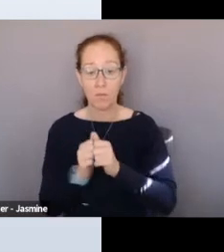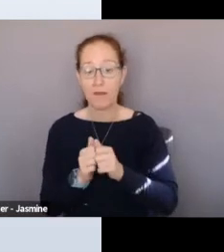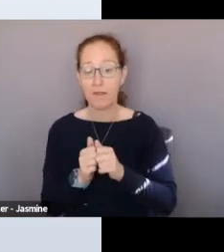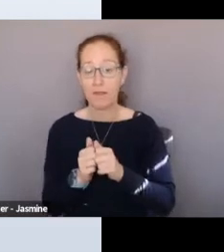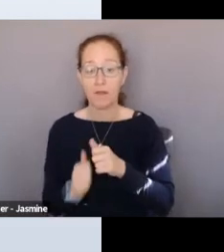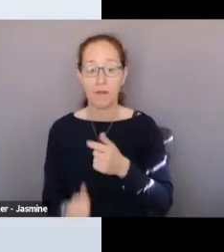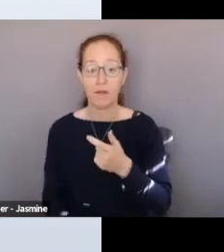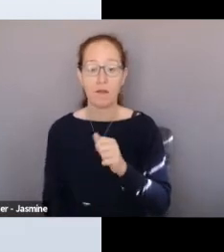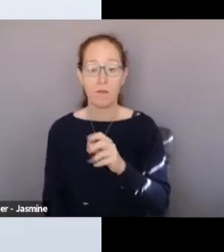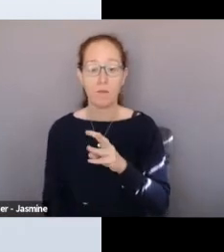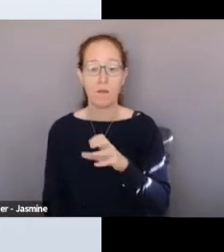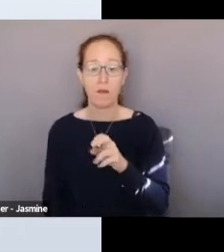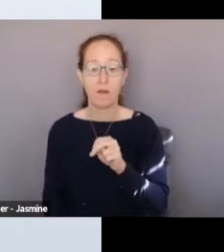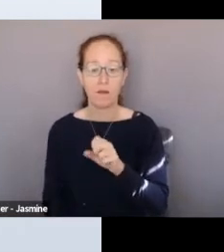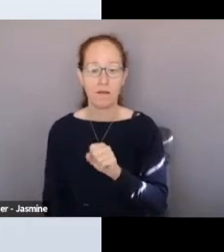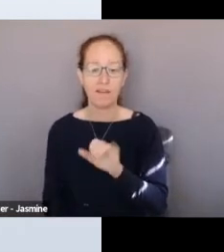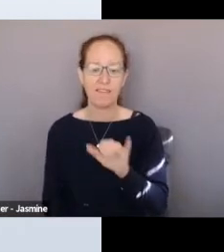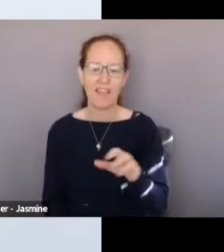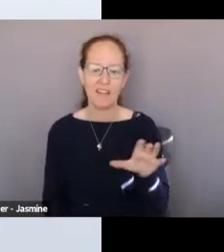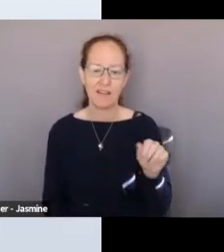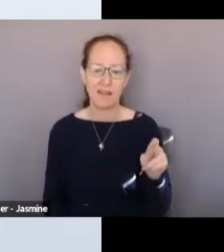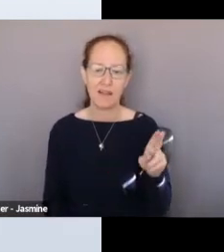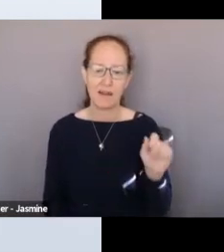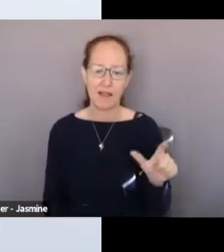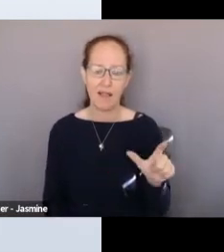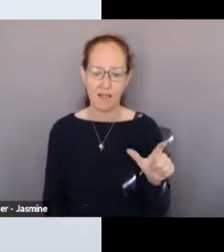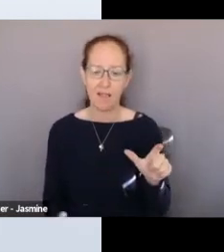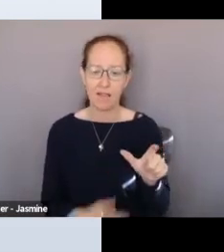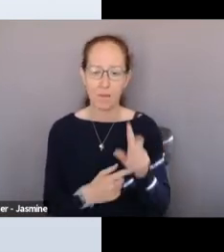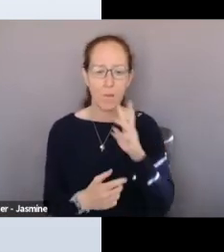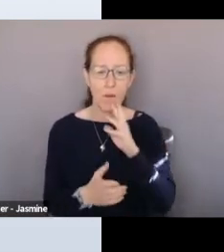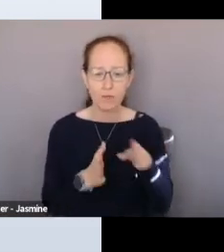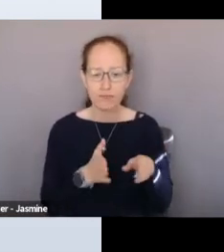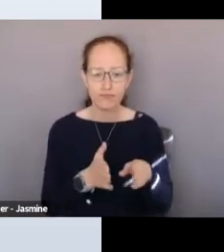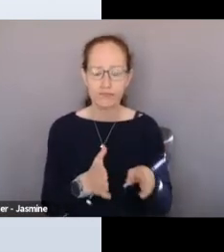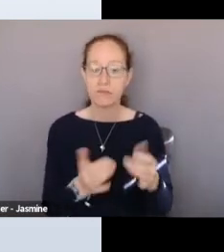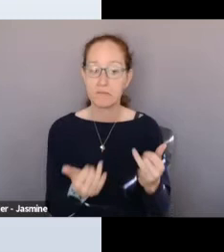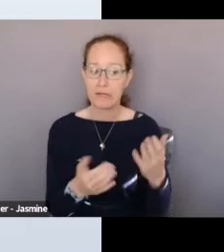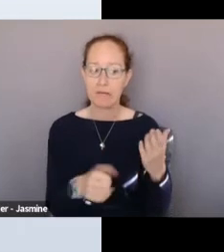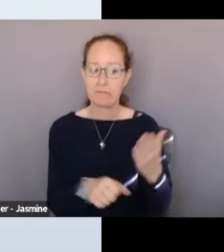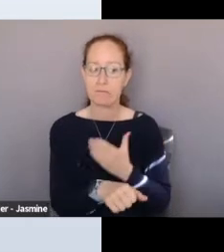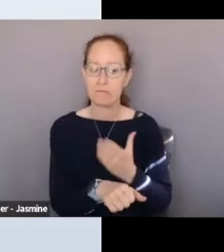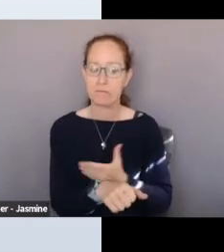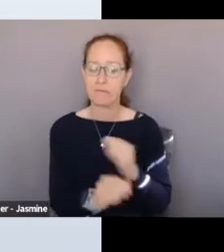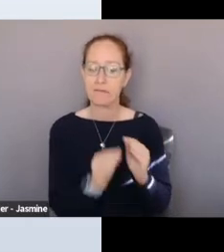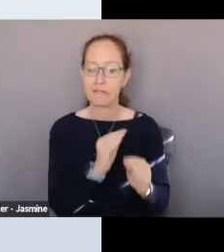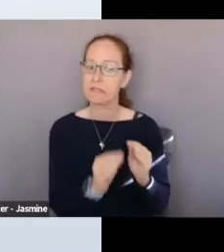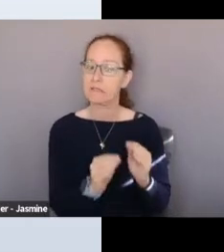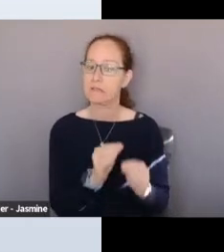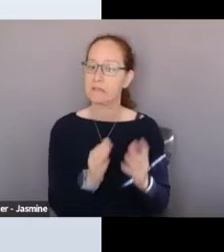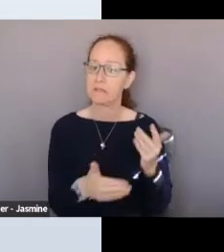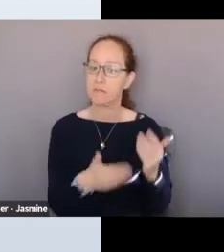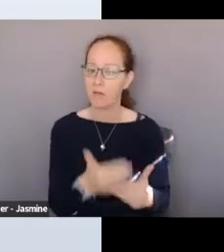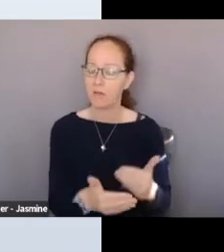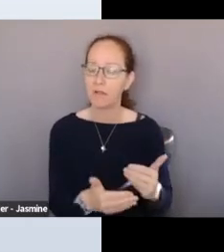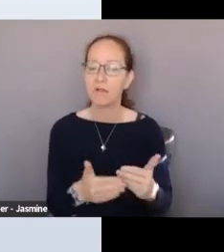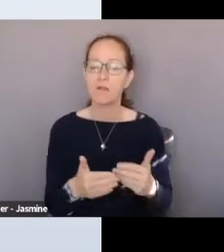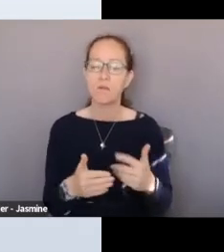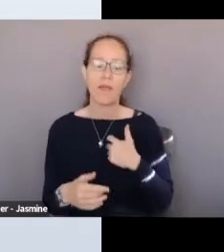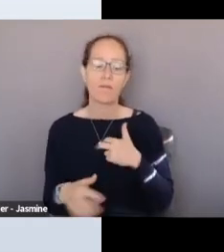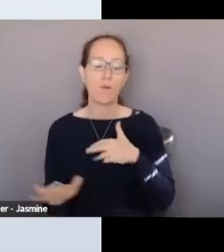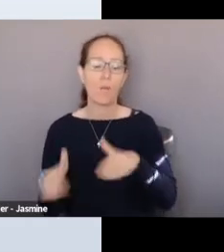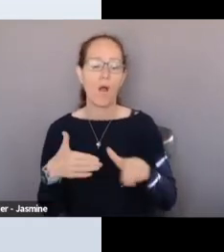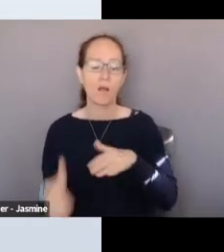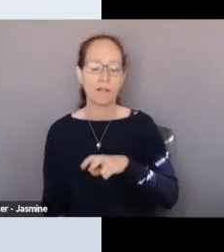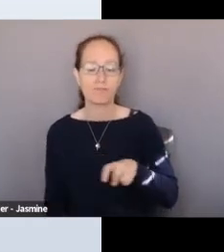Gowanus, the canal that I talked about. It's currently being remediated. And the area of Gowanus is